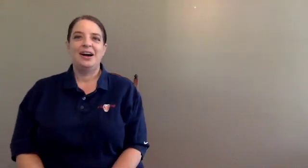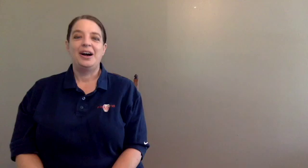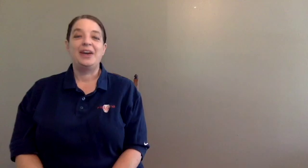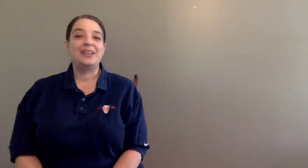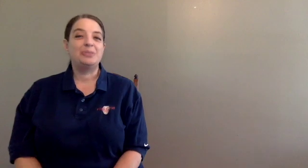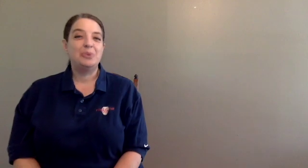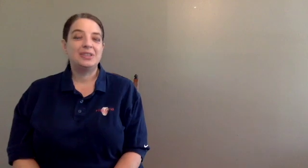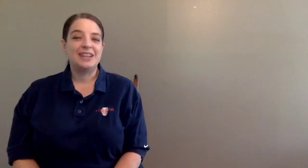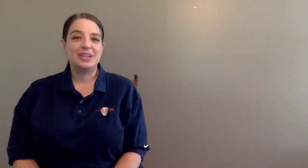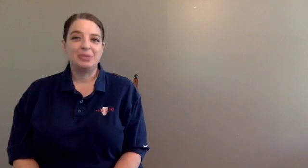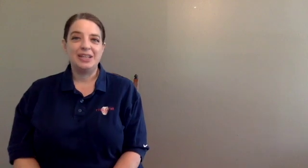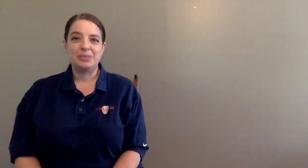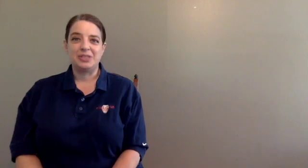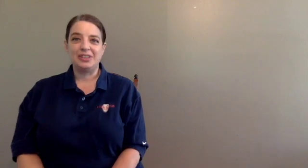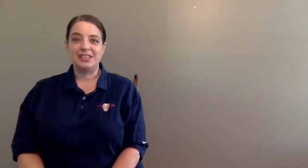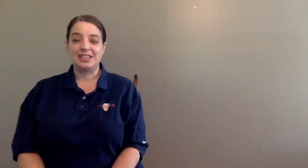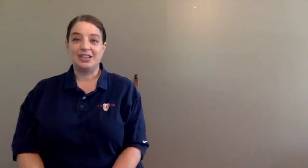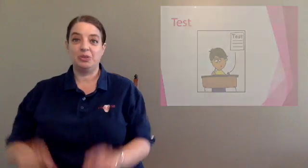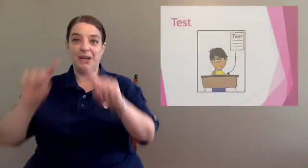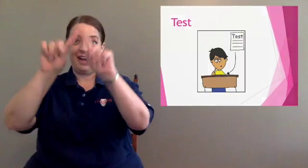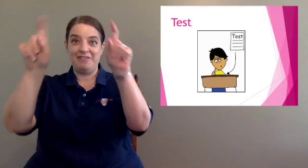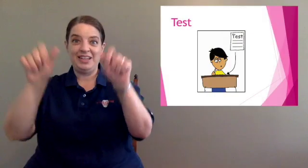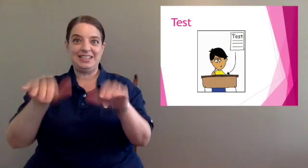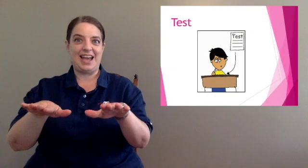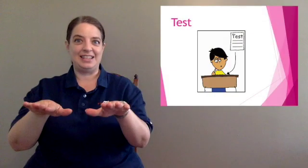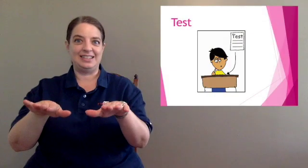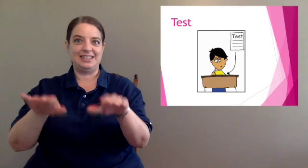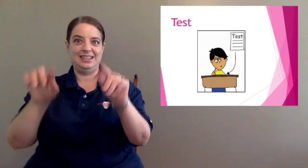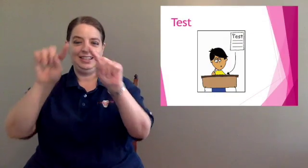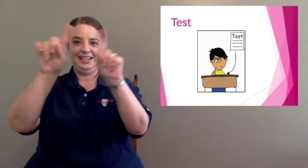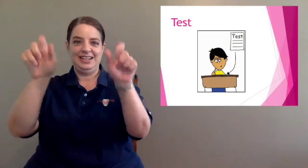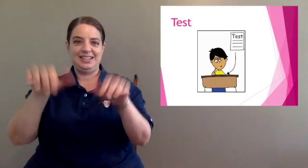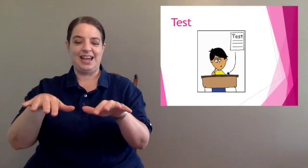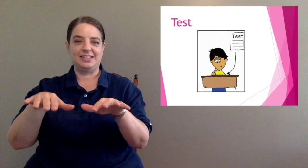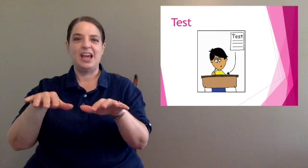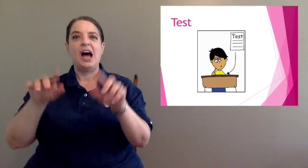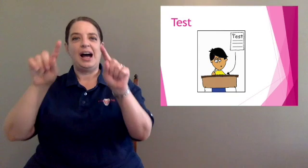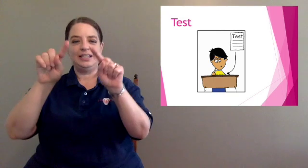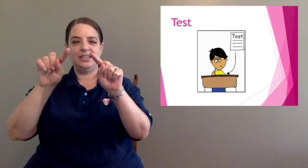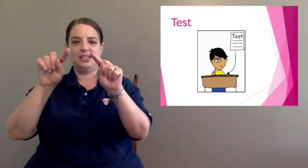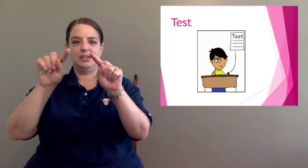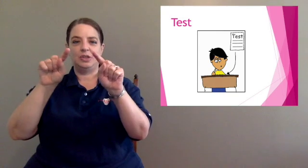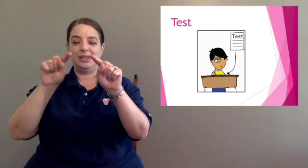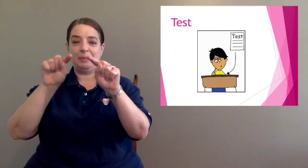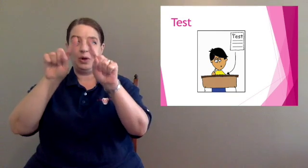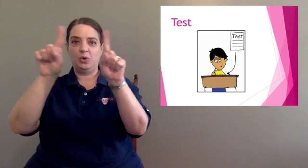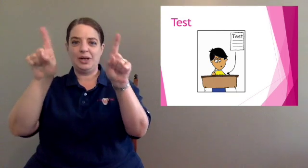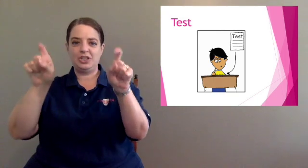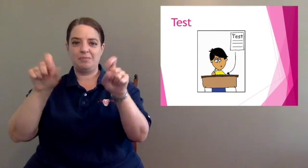All right, some more signs related specifically to the classroom. We have test. Test. So think about question